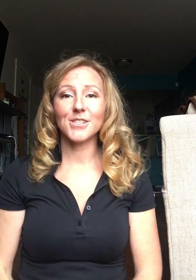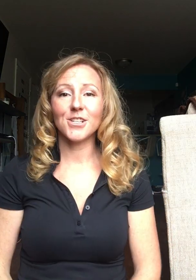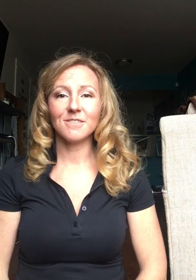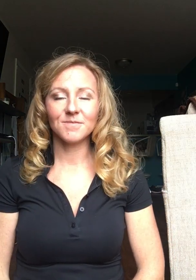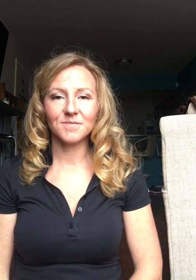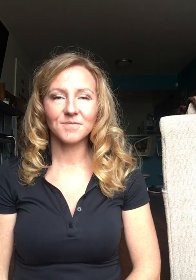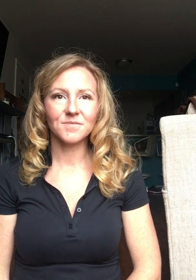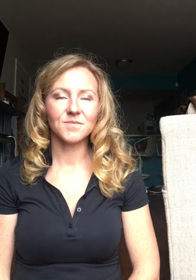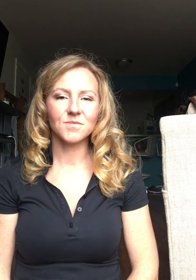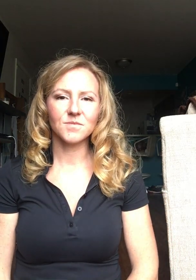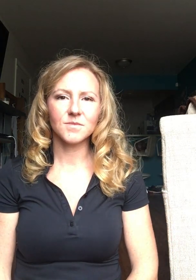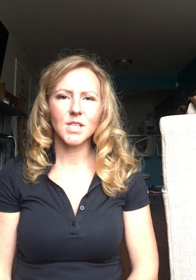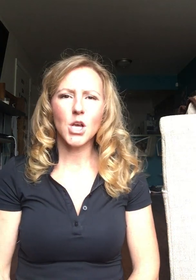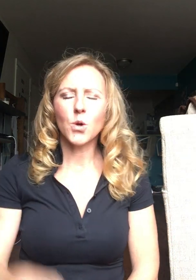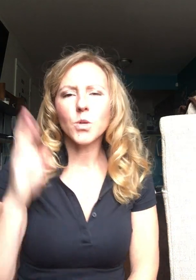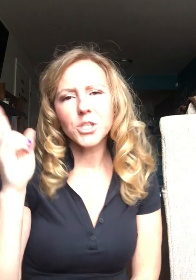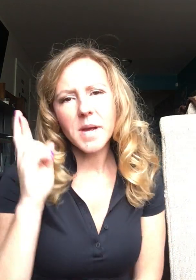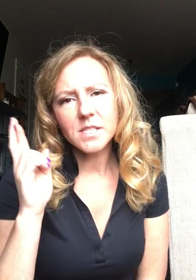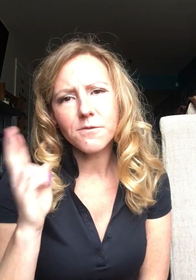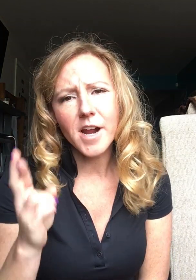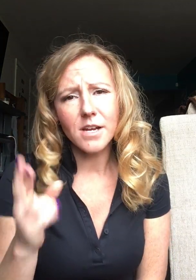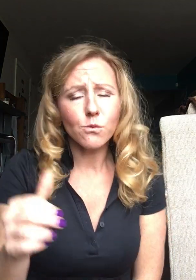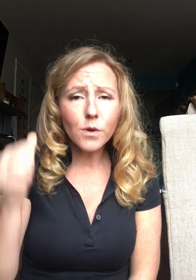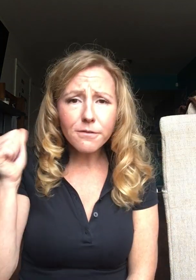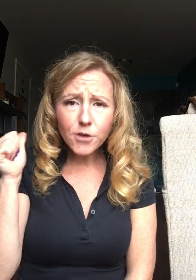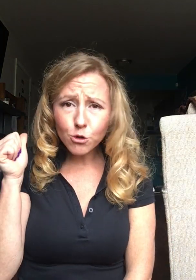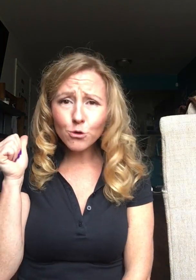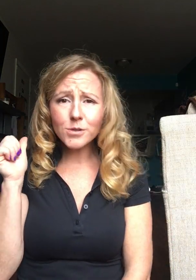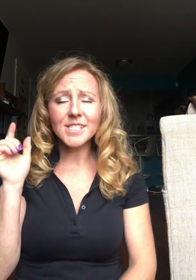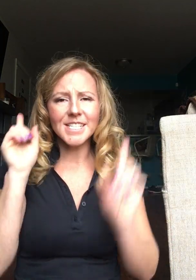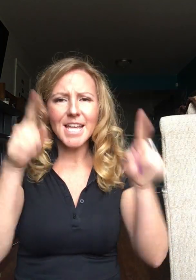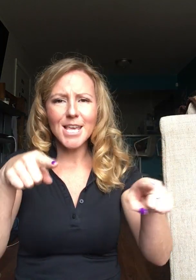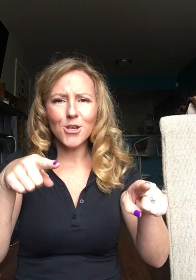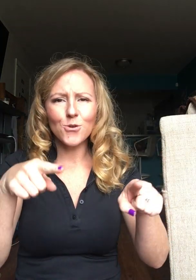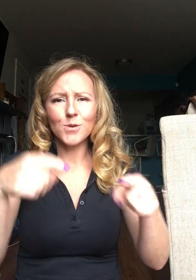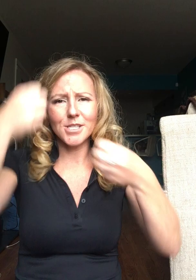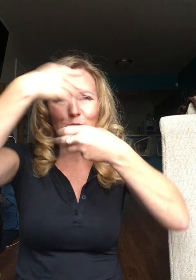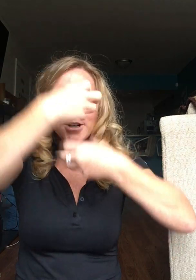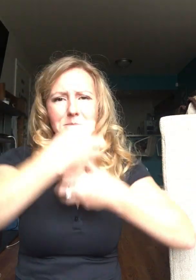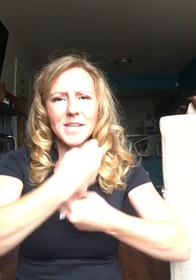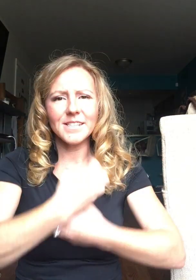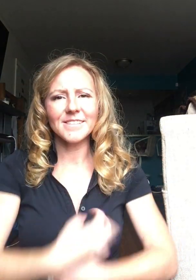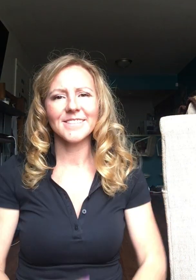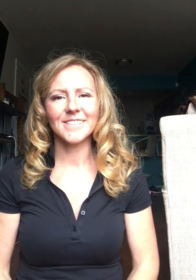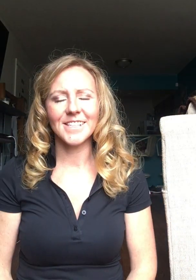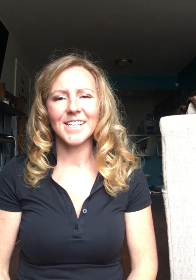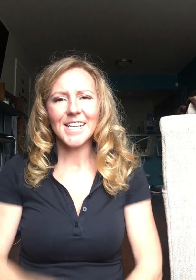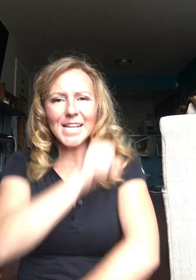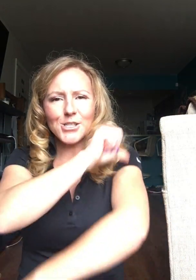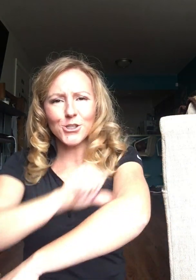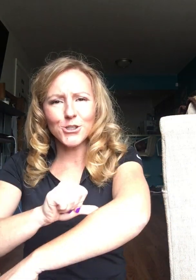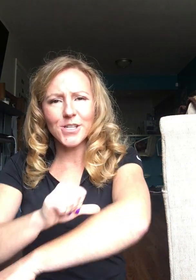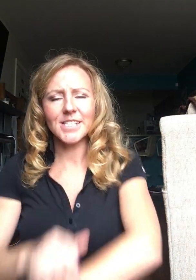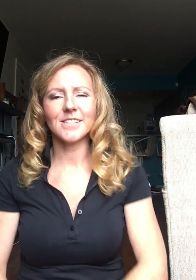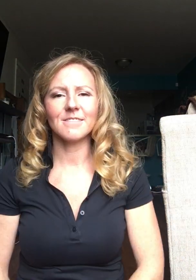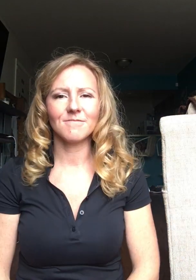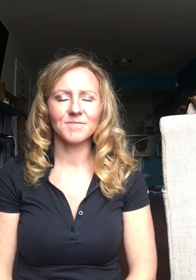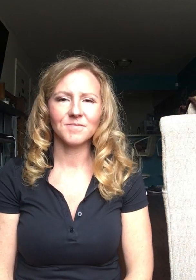cancer? Would your best friend refuse to take you to treatment and surgeries?